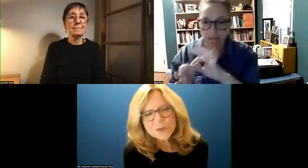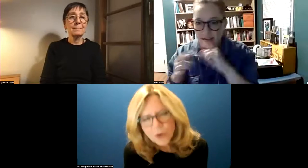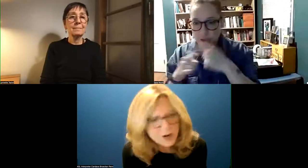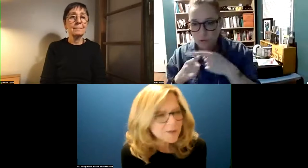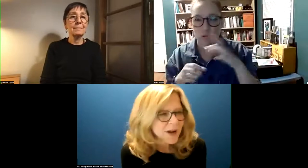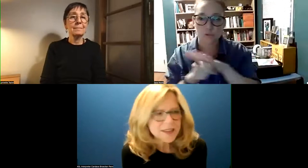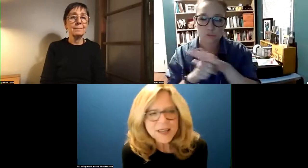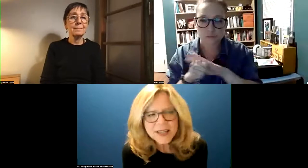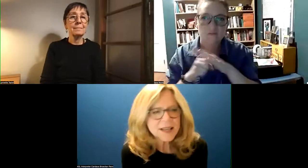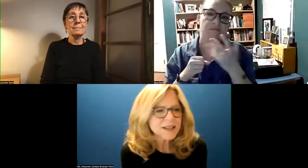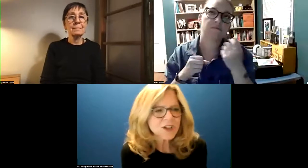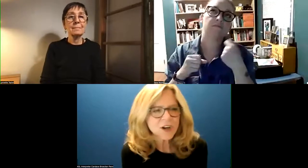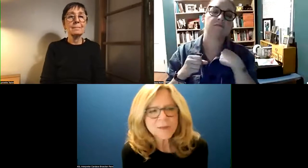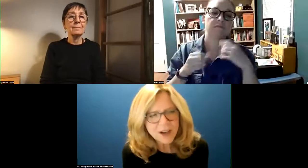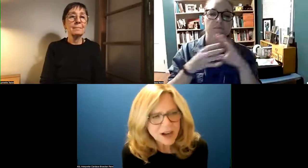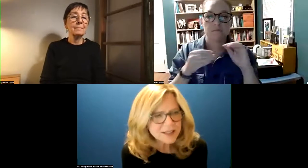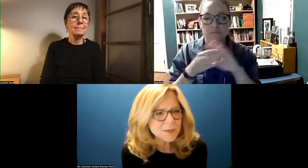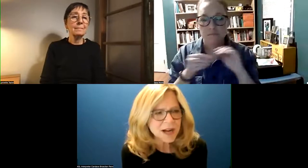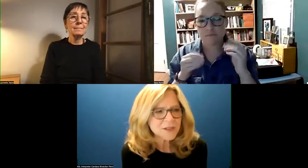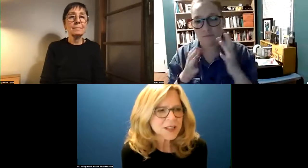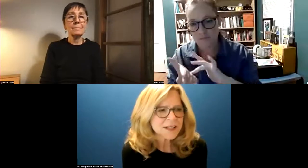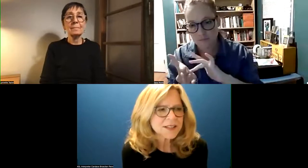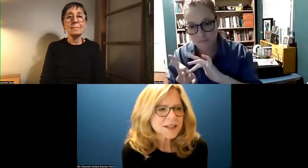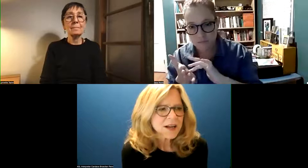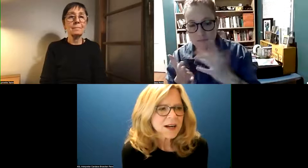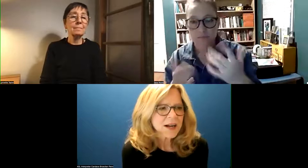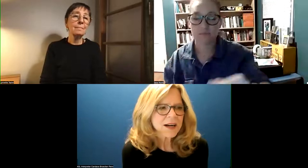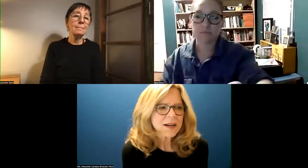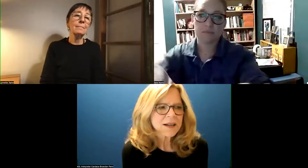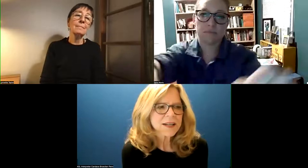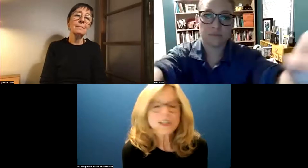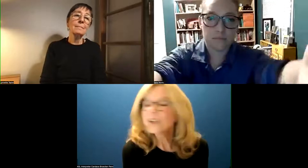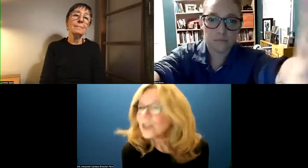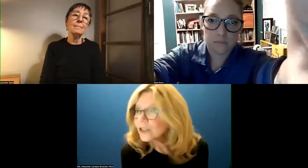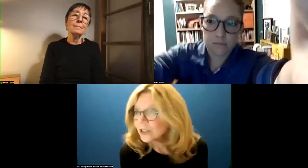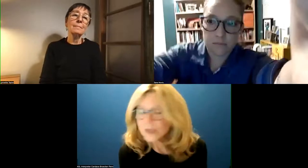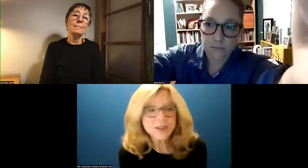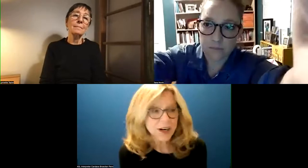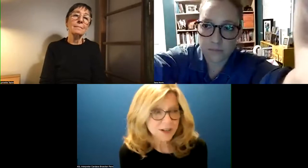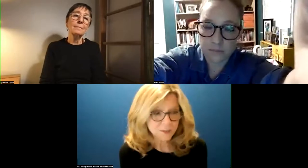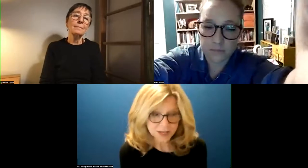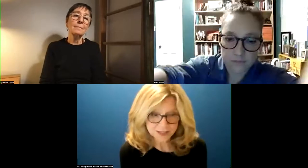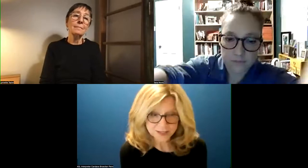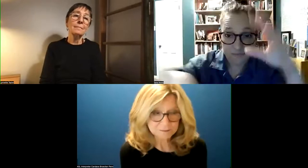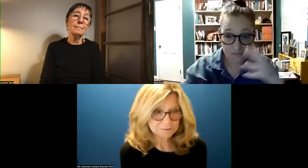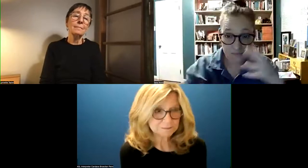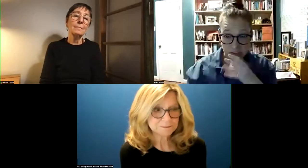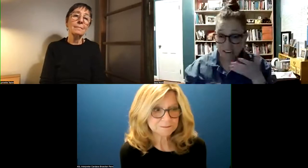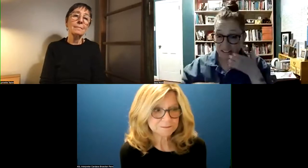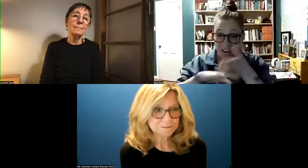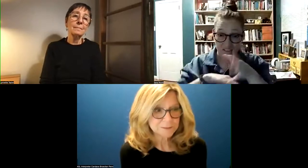to support my thinking and sharing my thoughts about this in conjunction with narrative medicine.